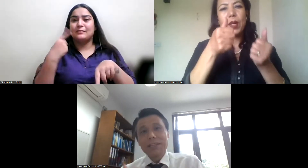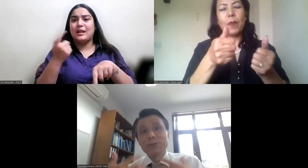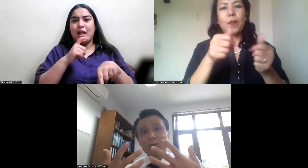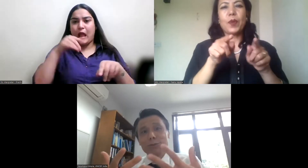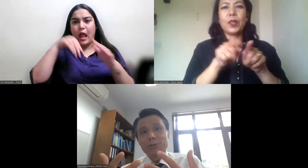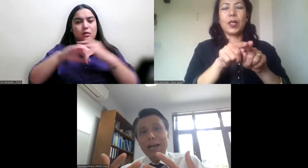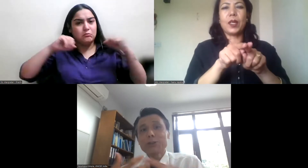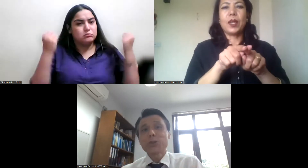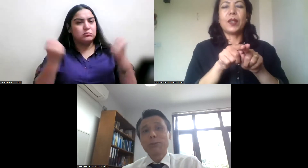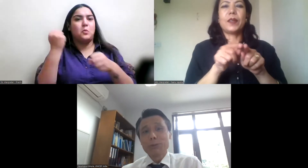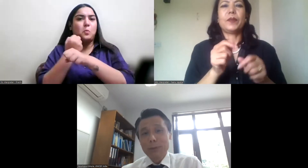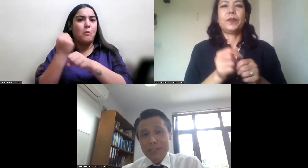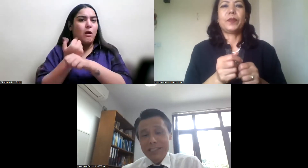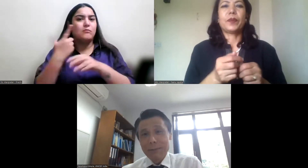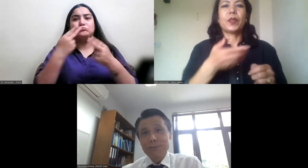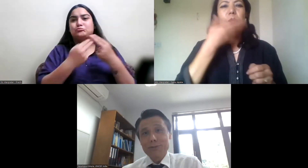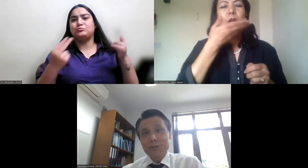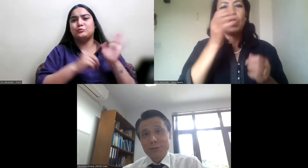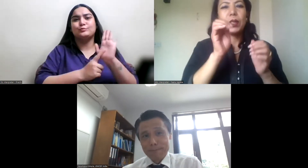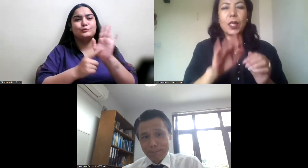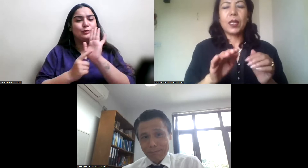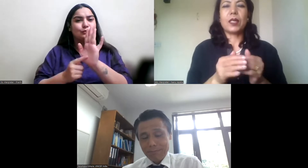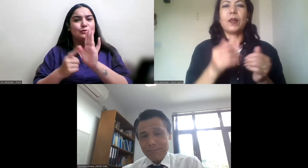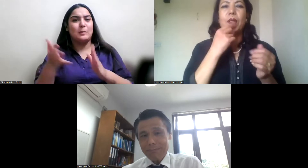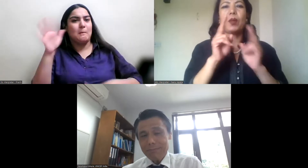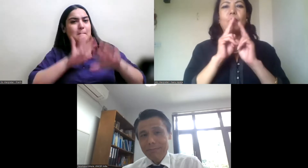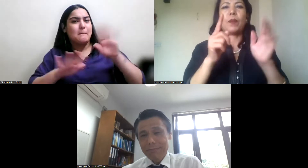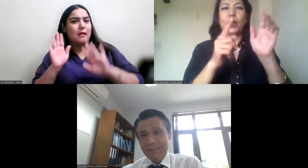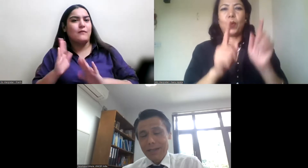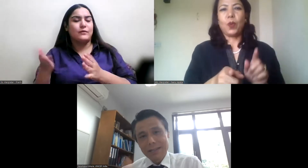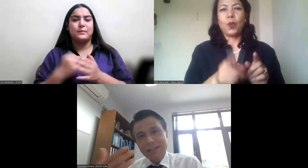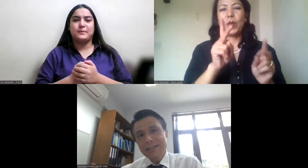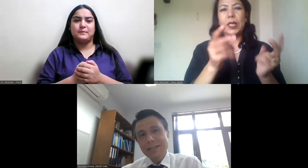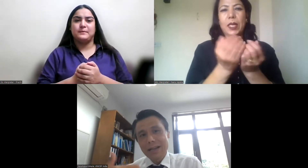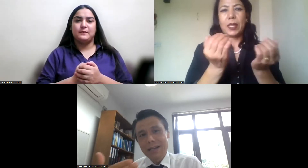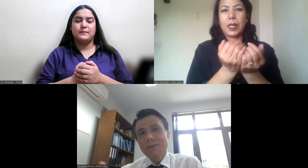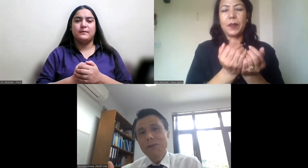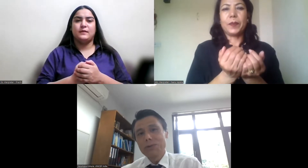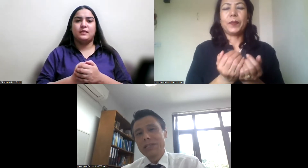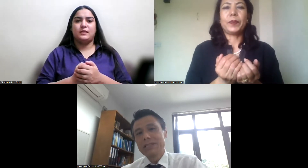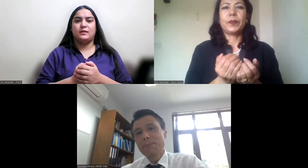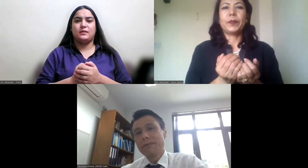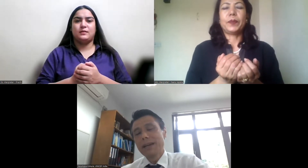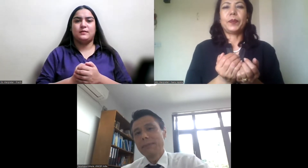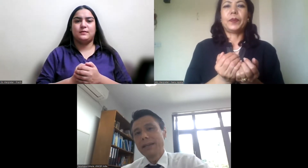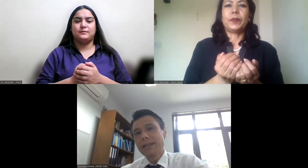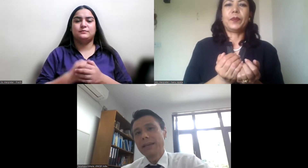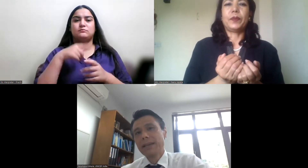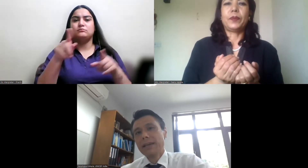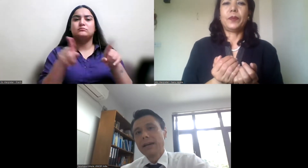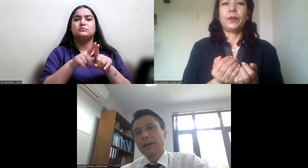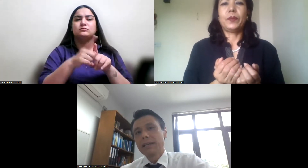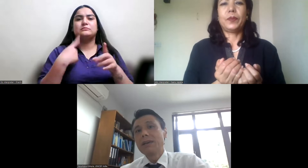them into actionable policy inputs. And it is an effort exemplified by